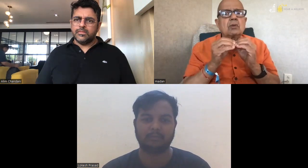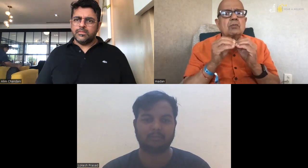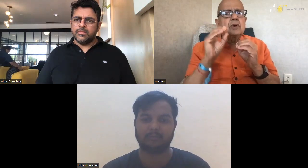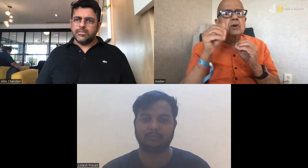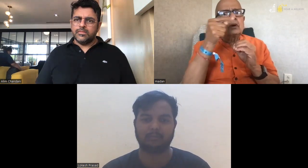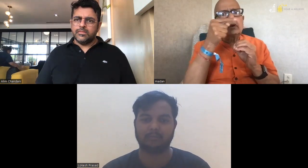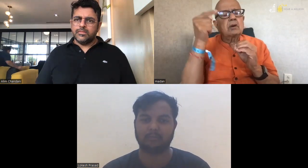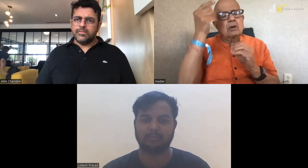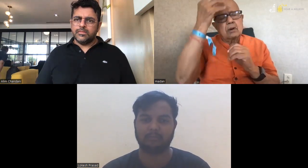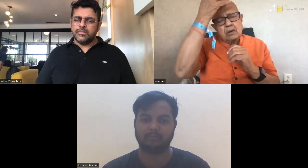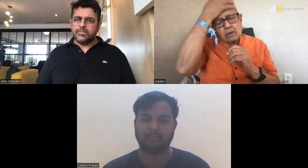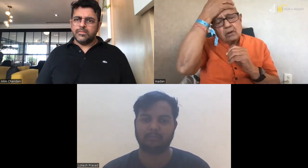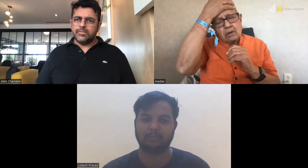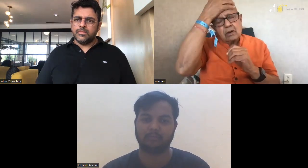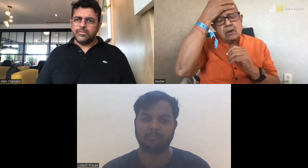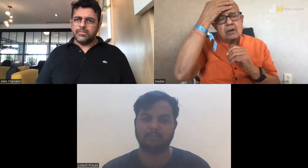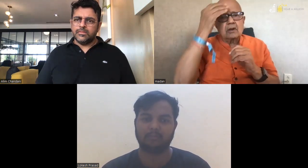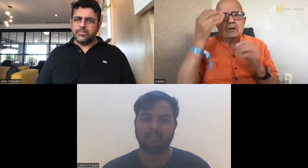Thank you.